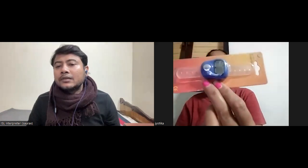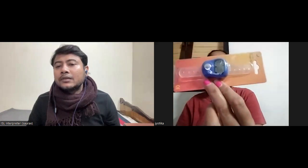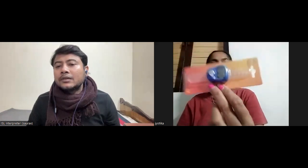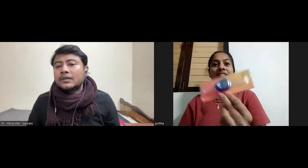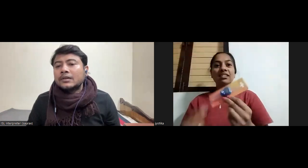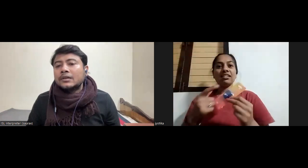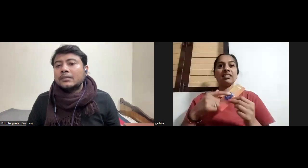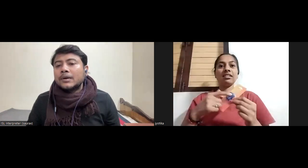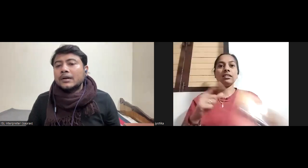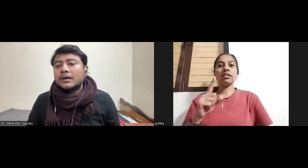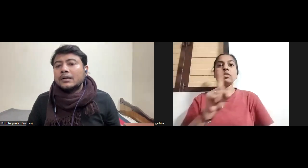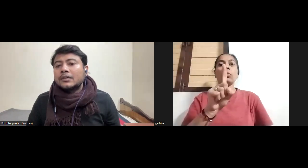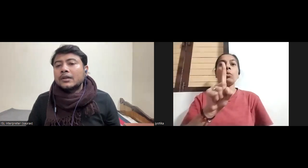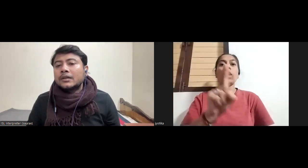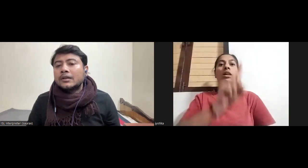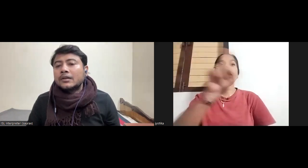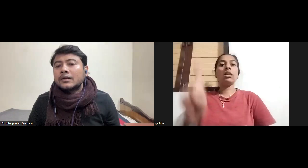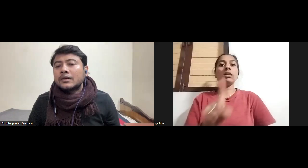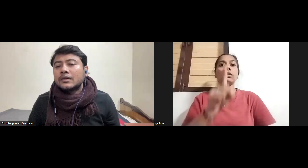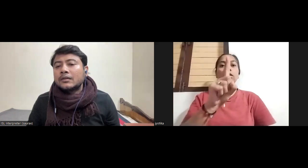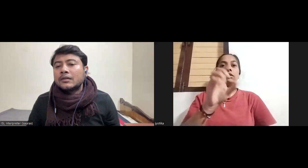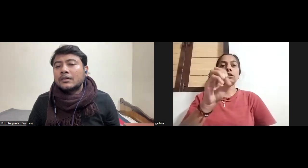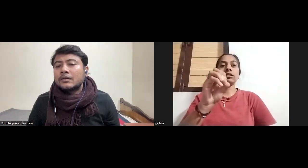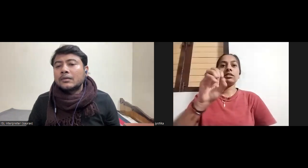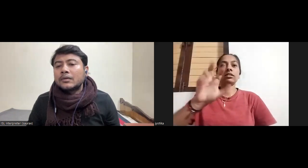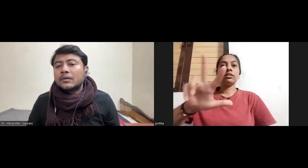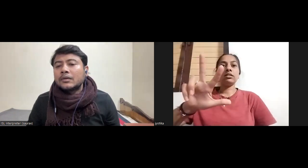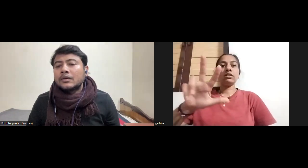4 or 5 rounds, but sorry,